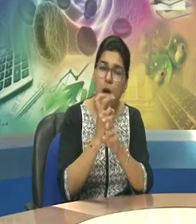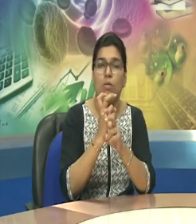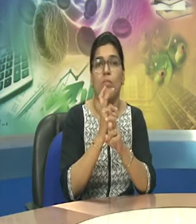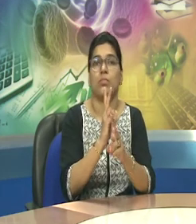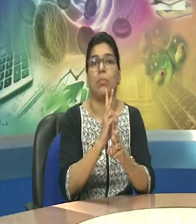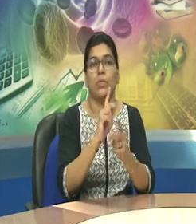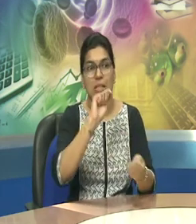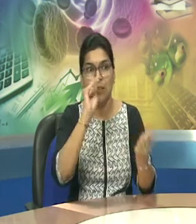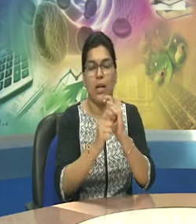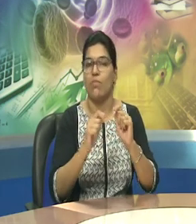Constant.